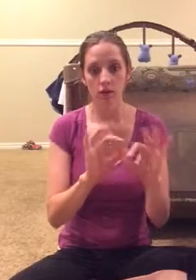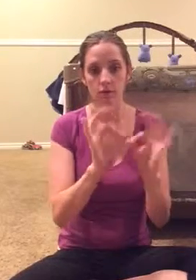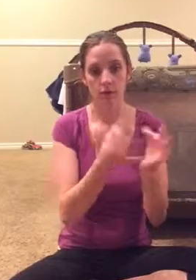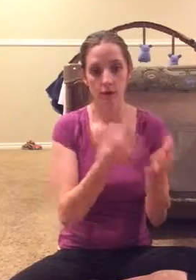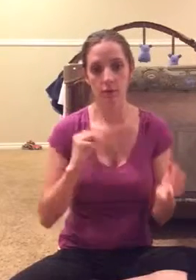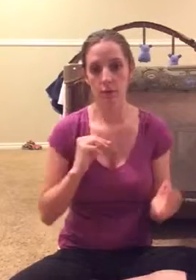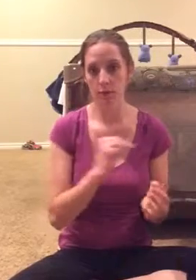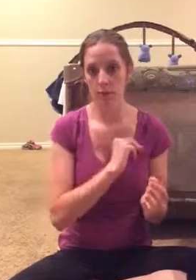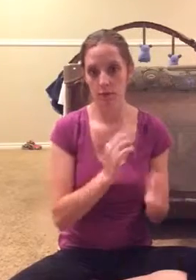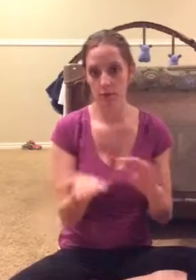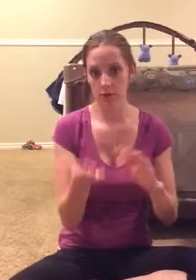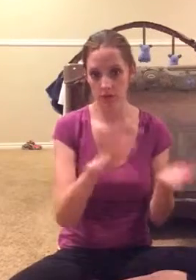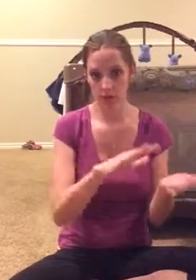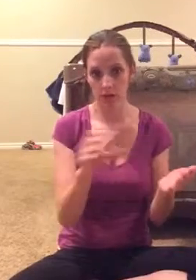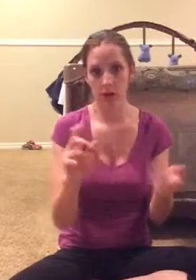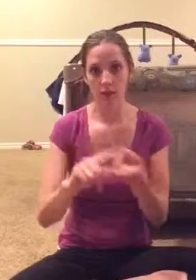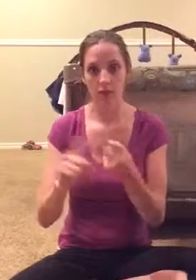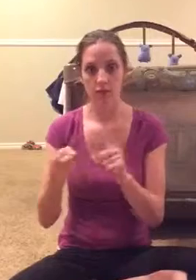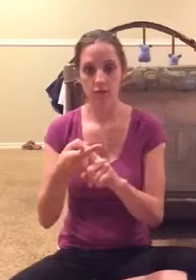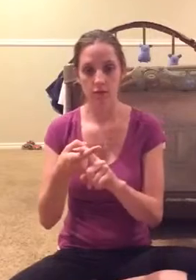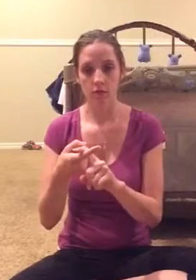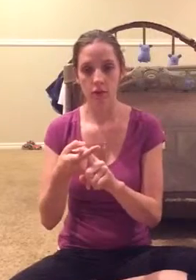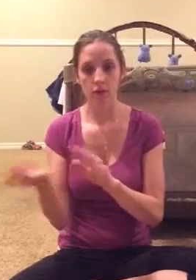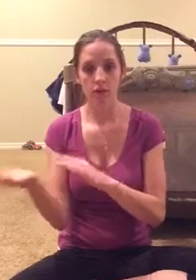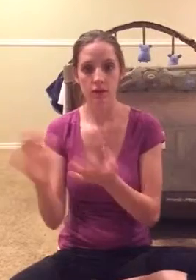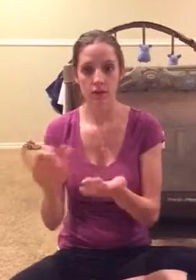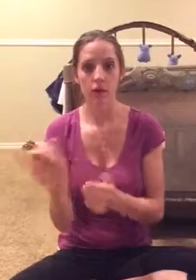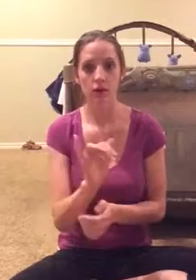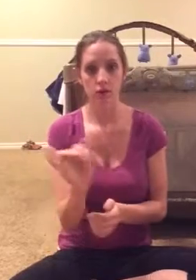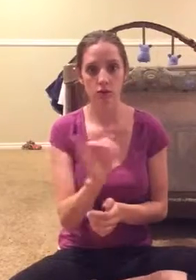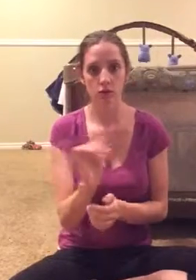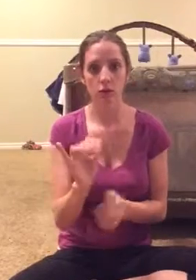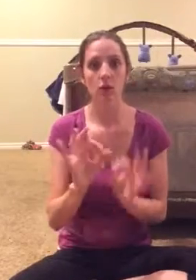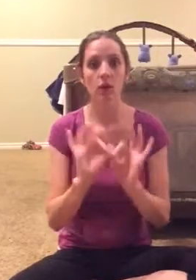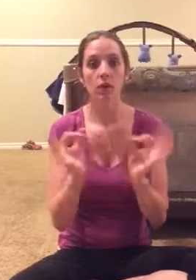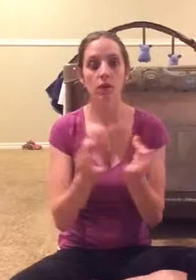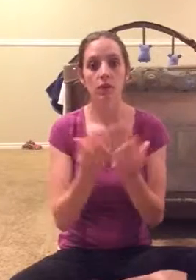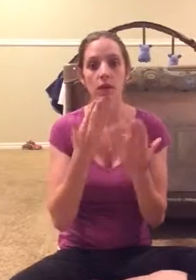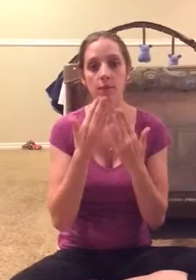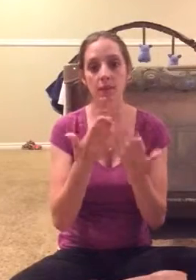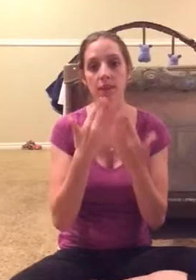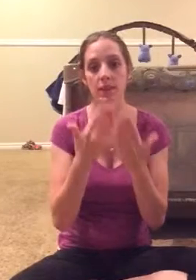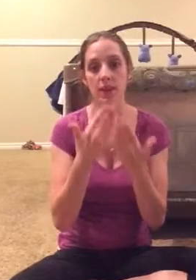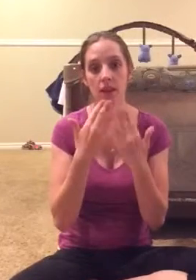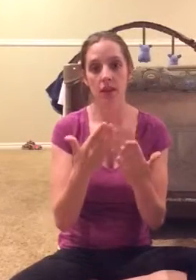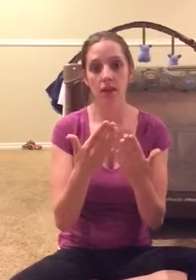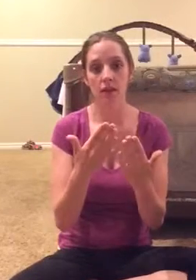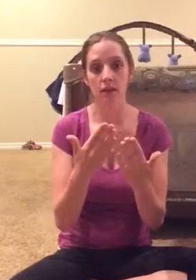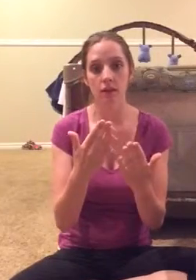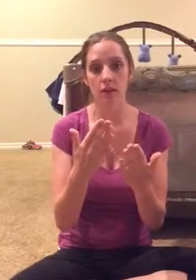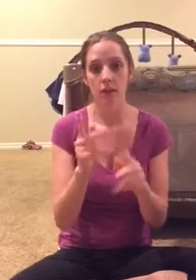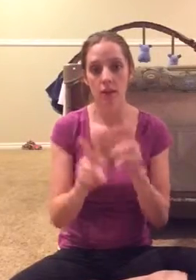The family thanked the rescuers and first responders who found them after the boat overturned in the